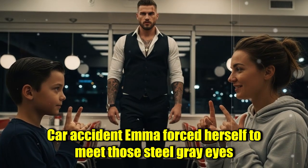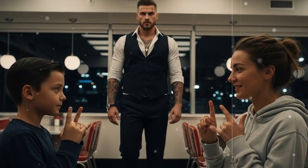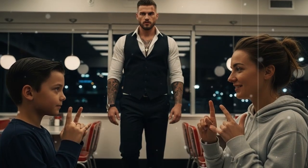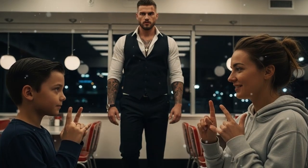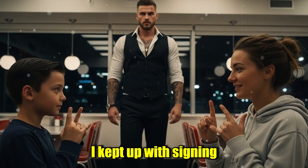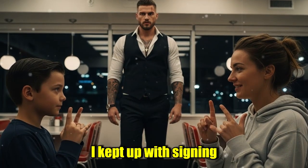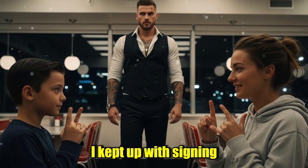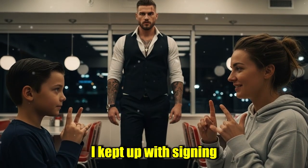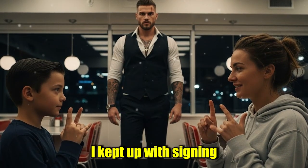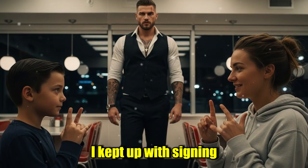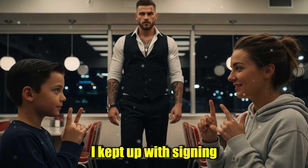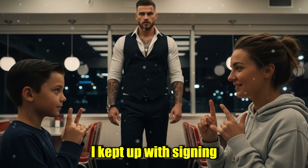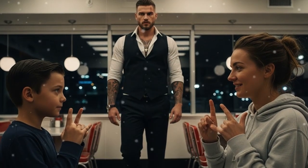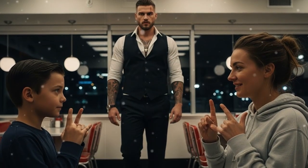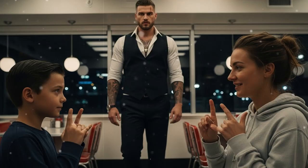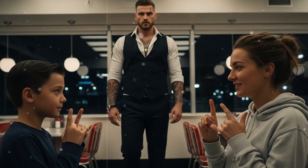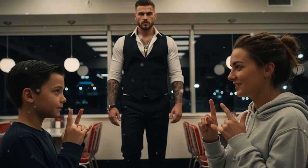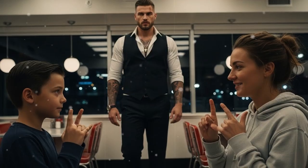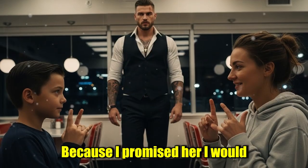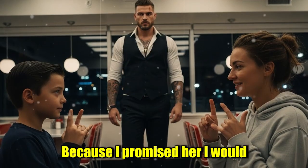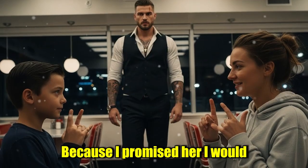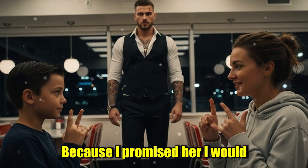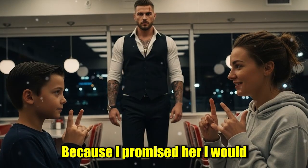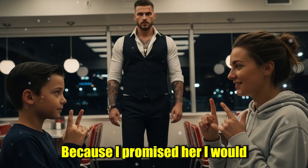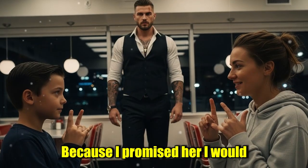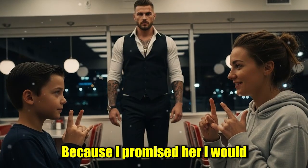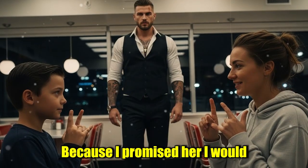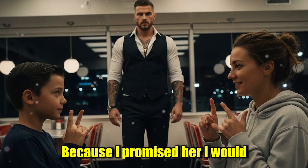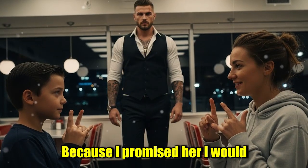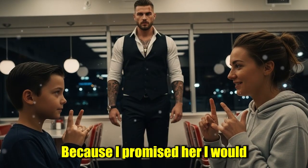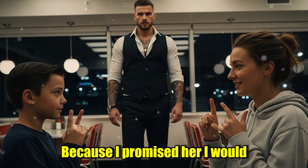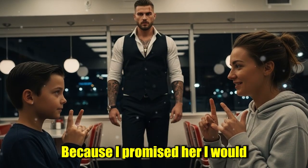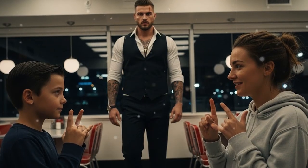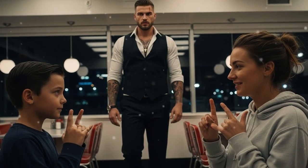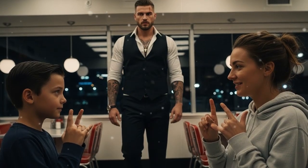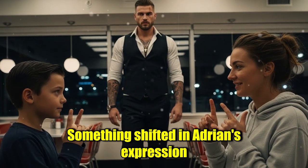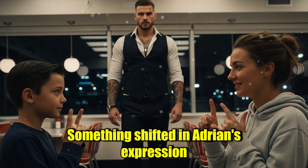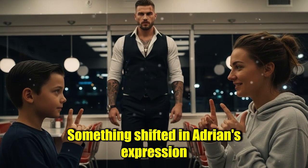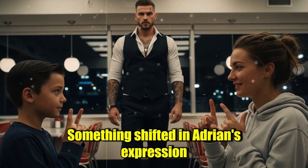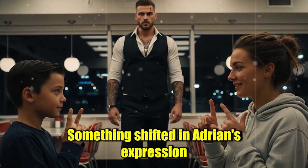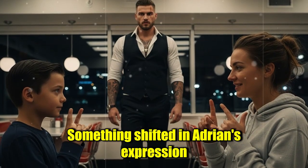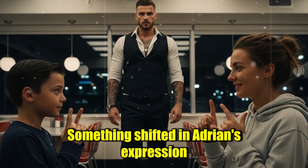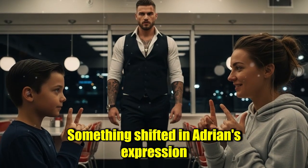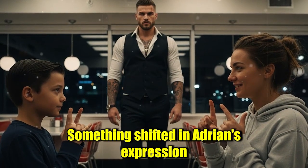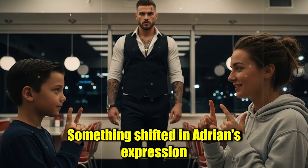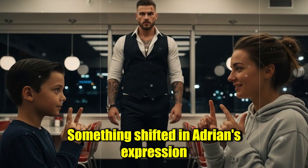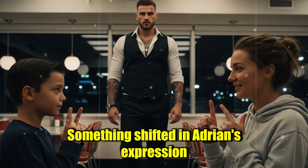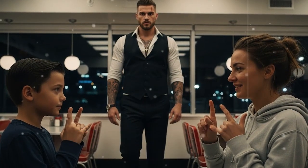eyes. "I kept up with signing, because I promised her I would." Something shifted in Adrian's expression.